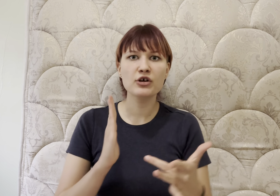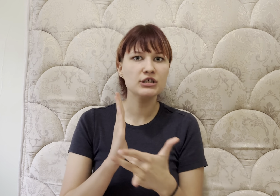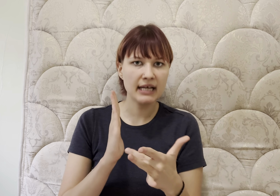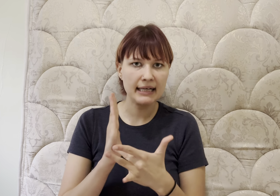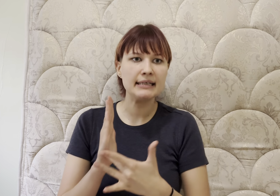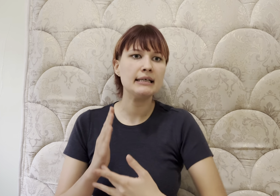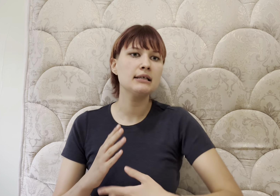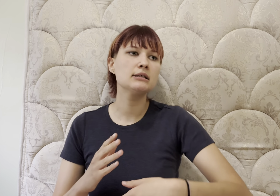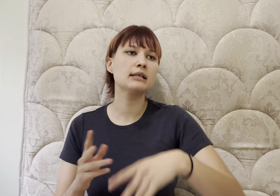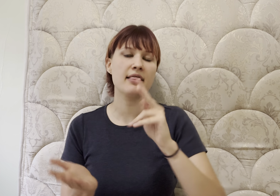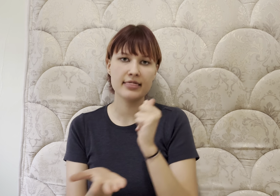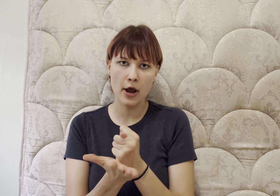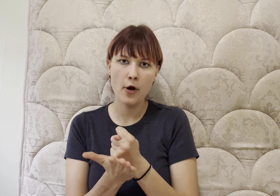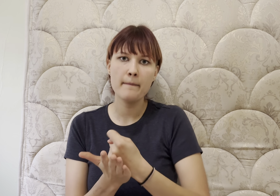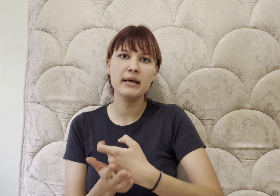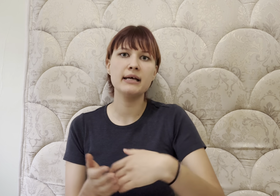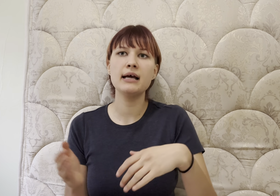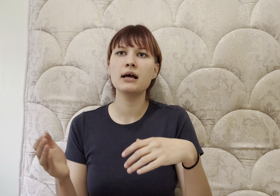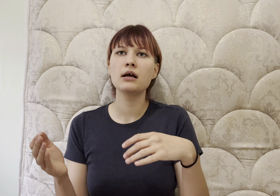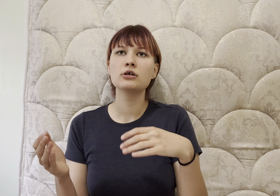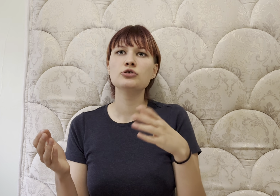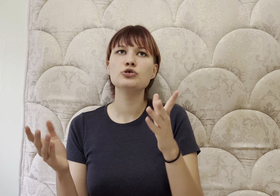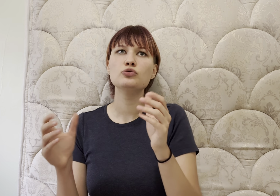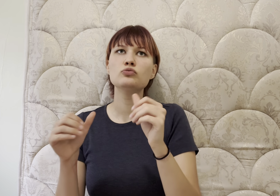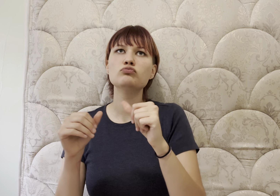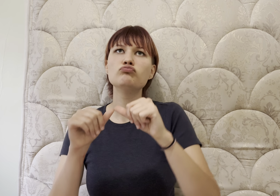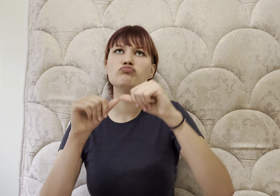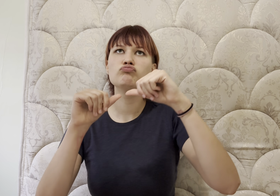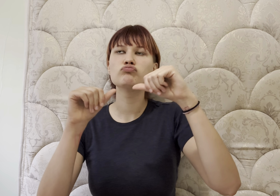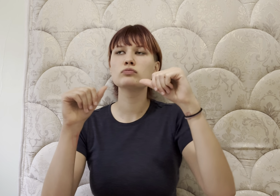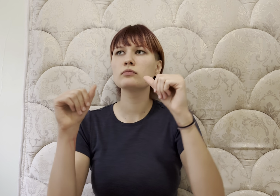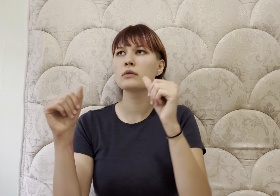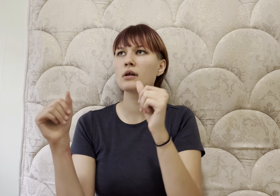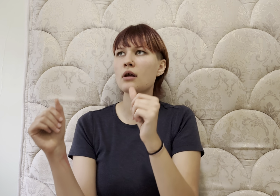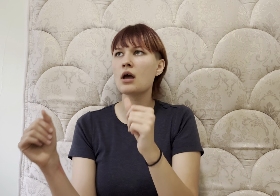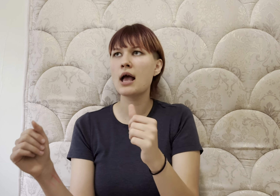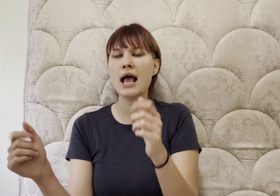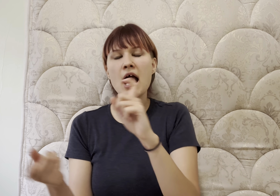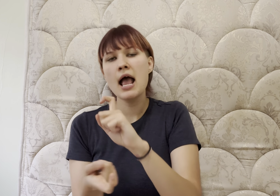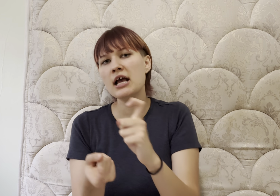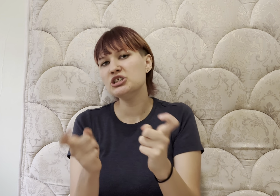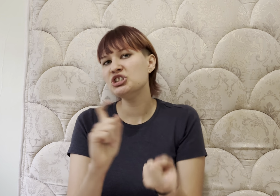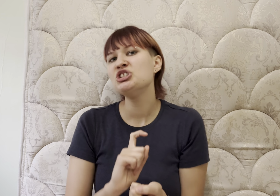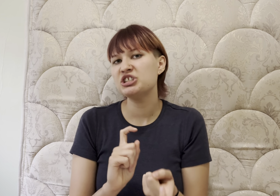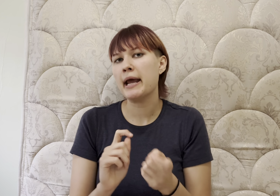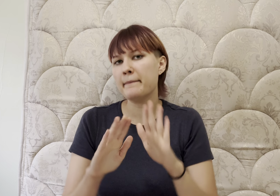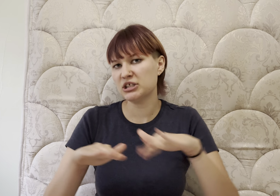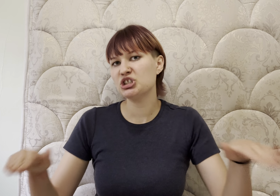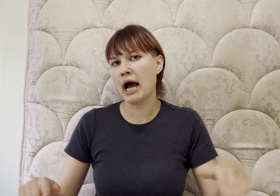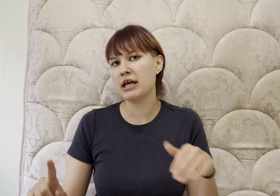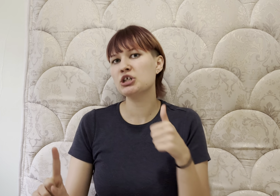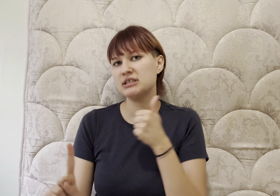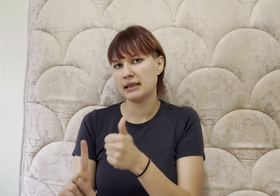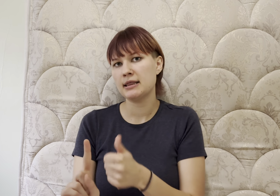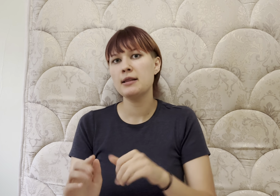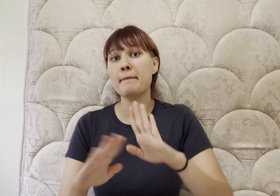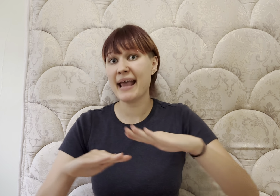child's behavior so that they raise their hands anytime they need to leave a classroom. Usually this involves tokens. If the child